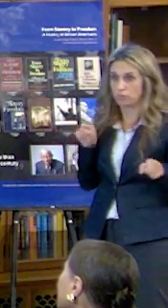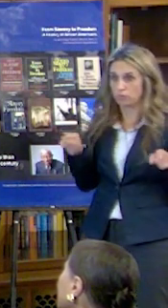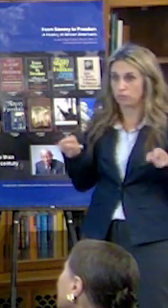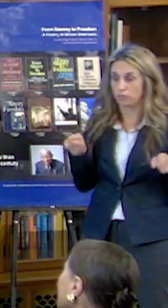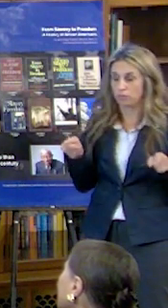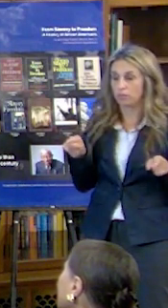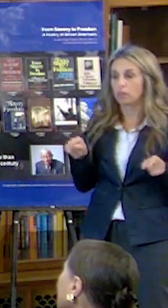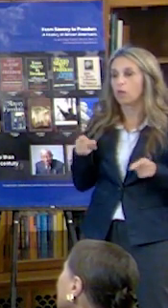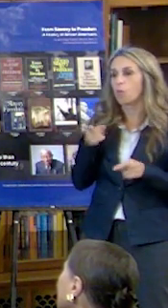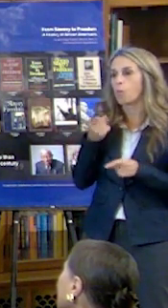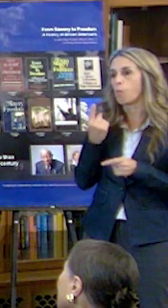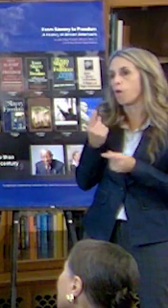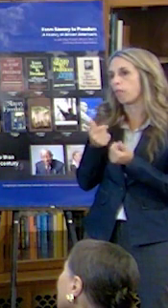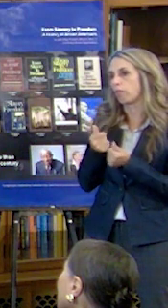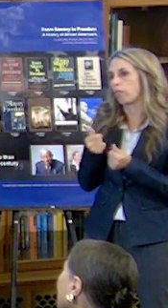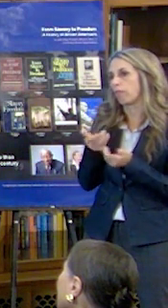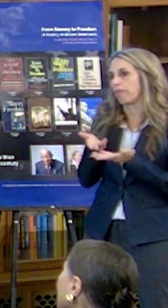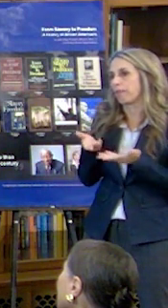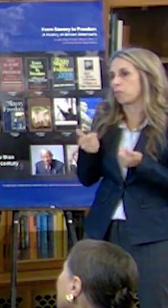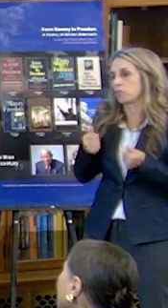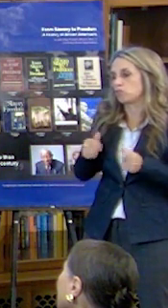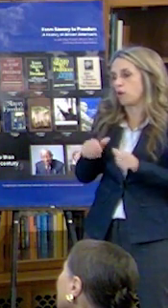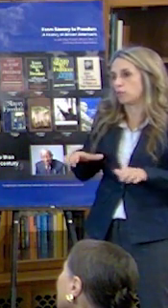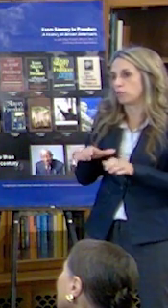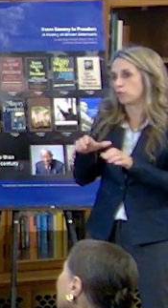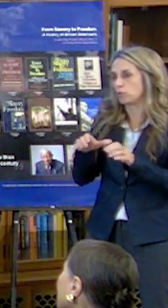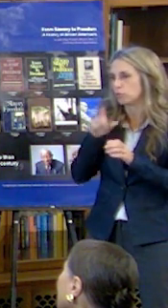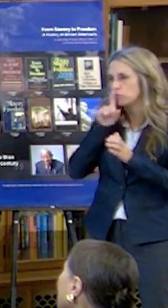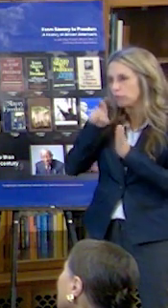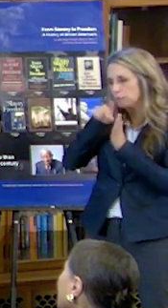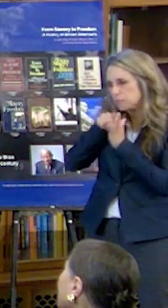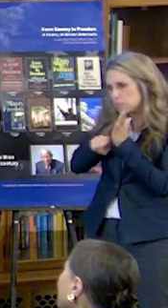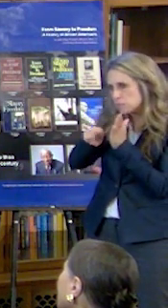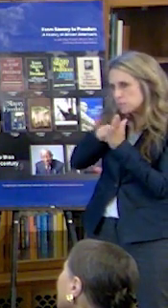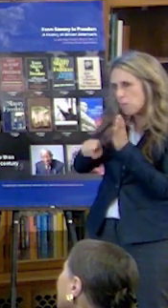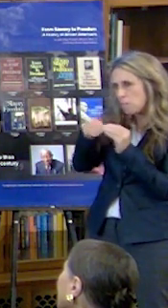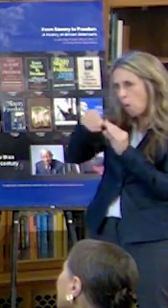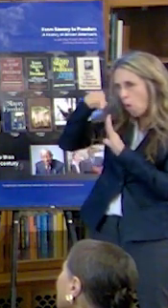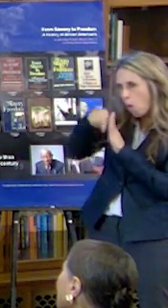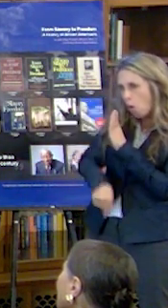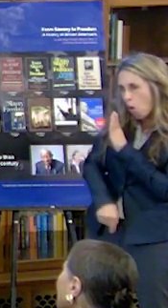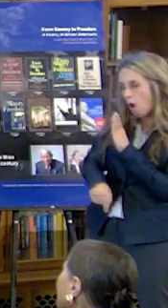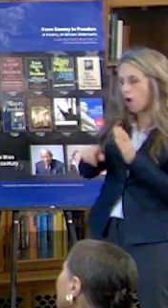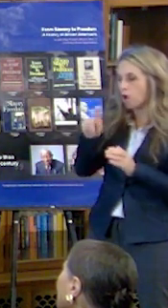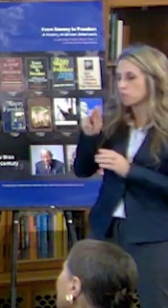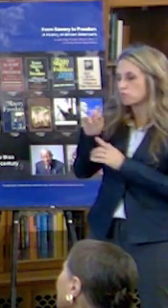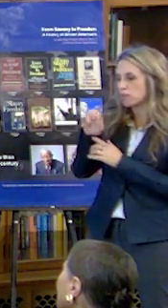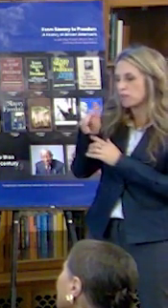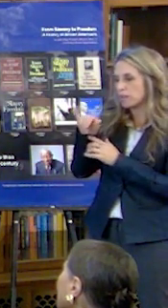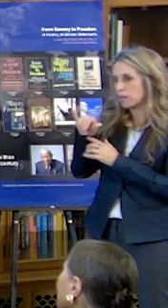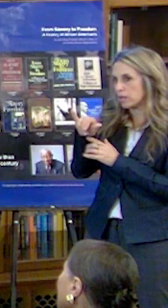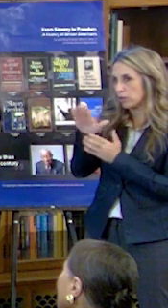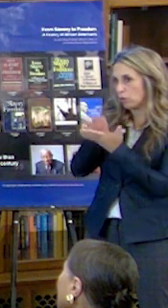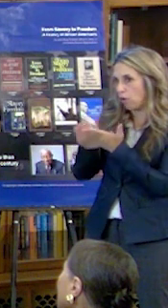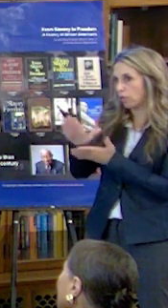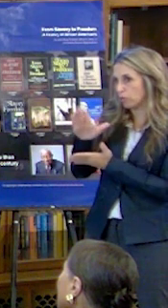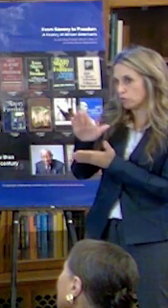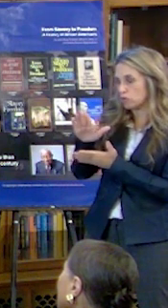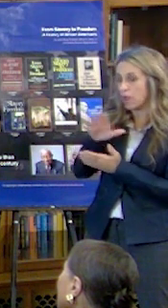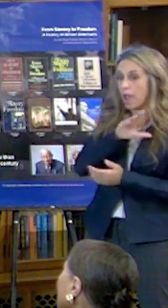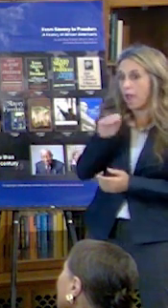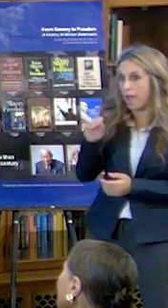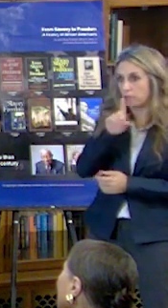in this project is trying to dig more deeply into the history history of of Trinity College and and and